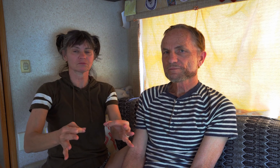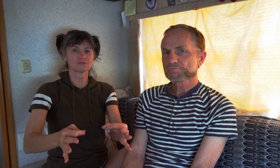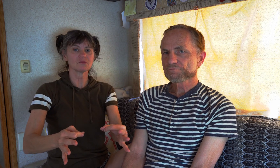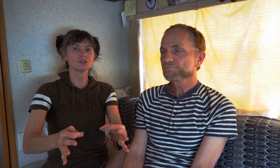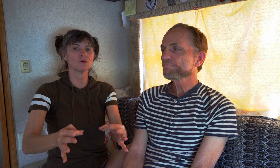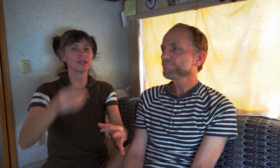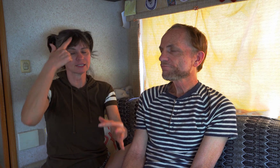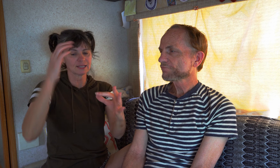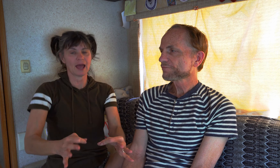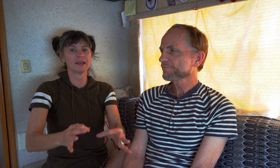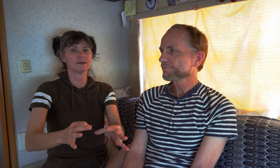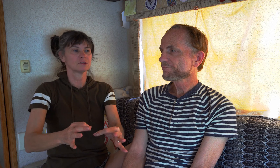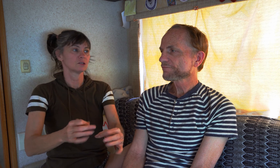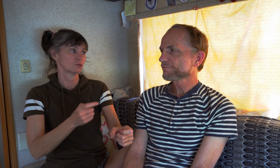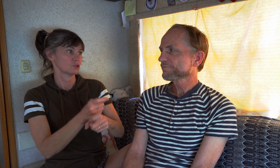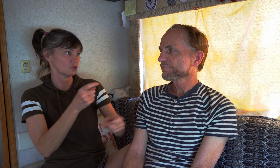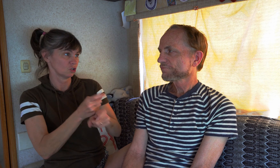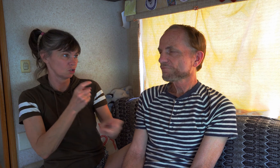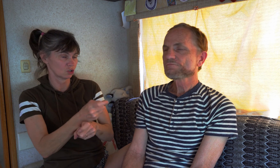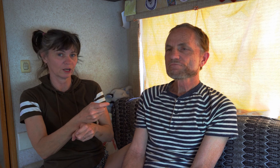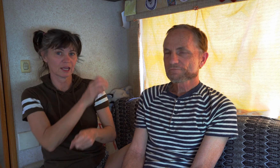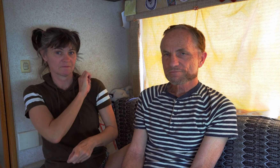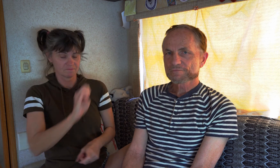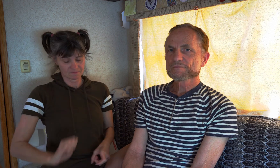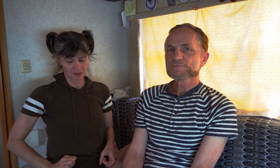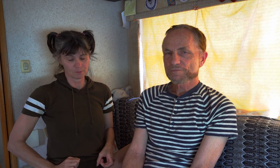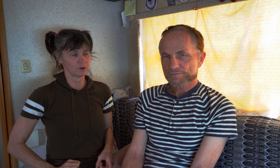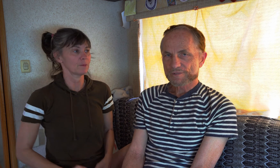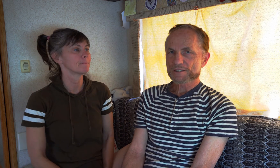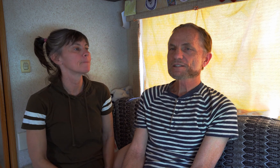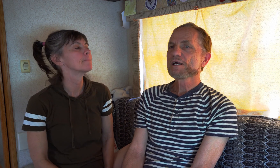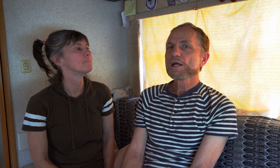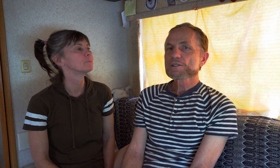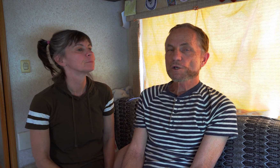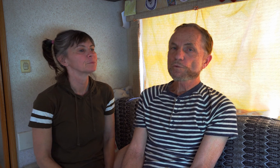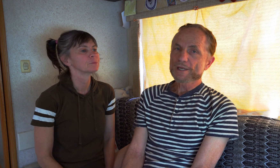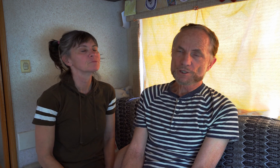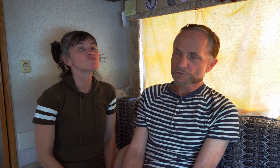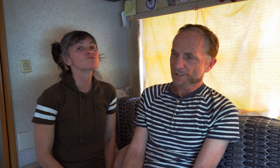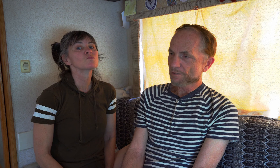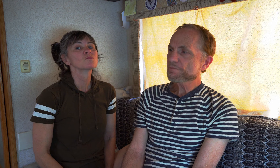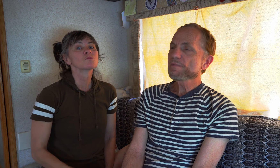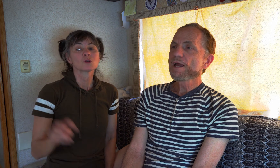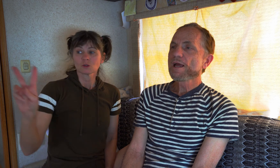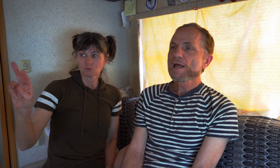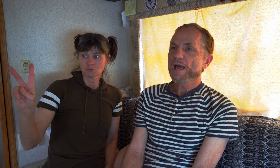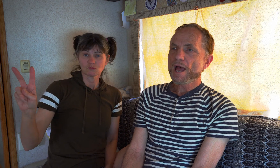solid. So they decide to trick the emperor. Yes. So they go to